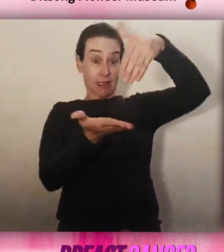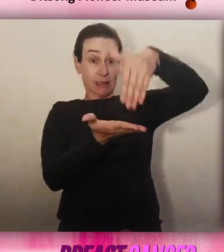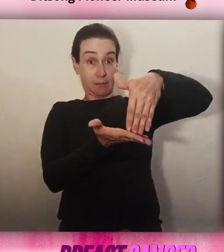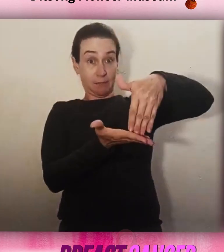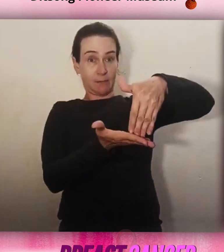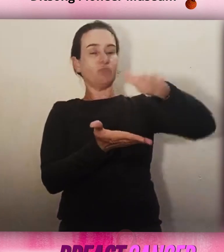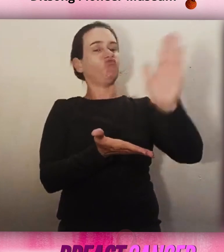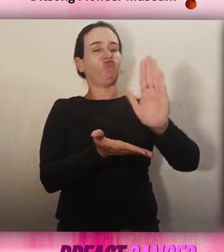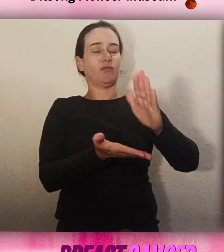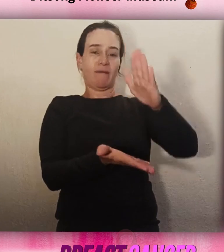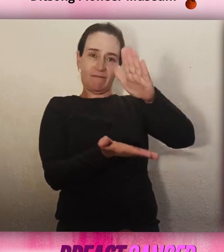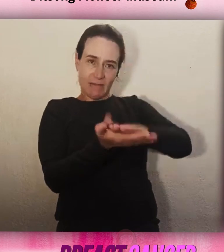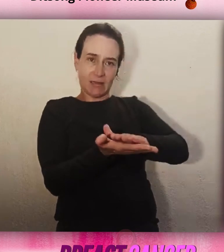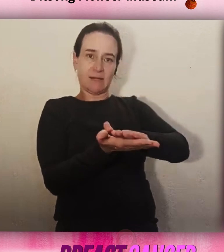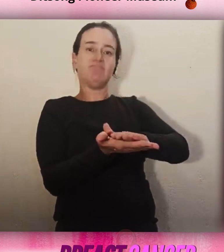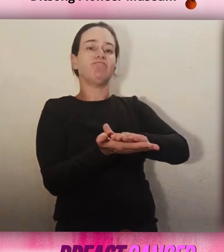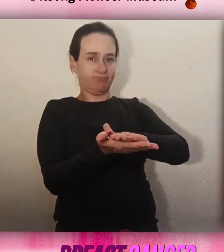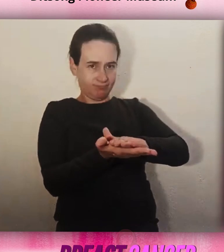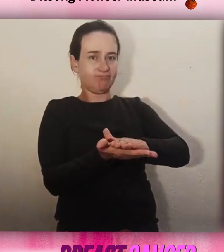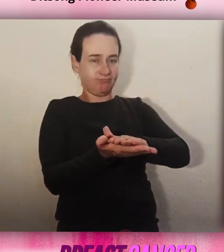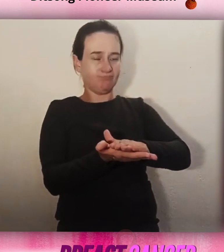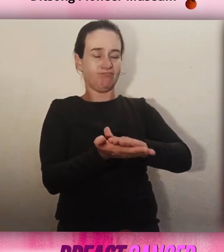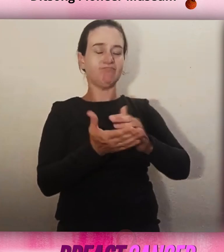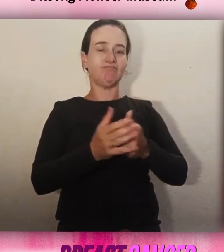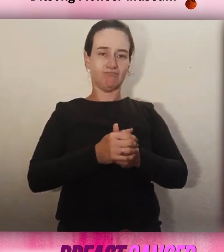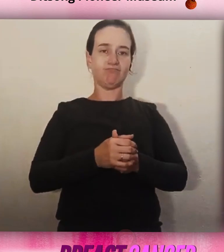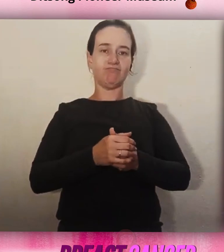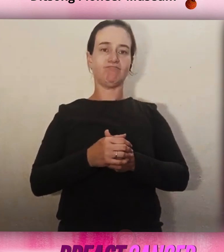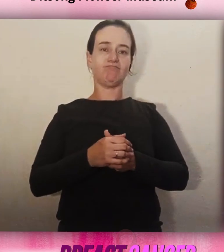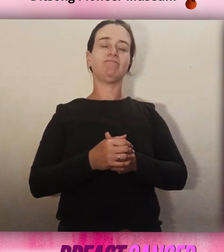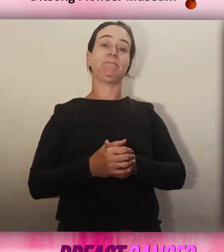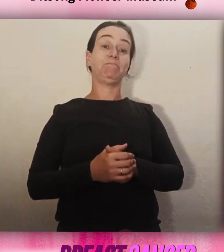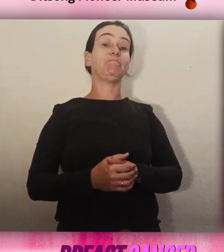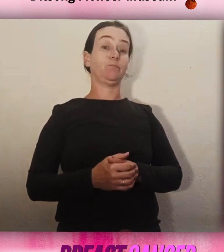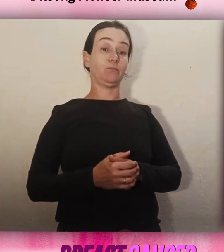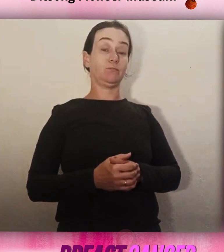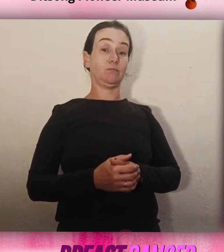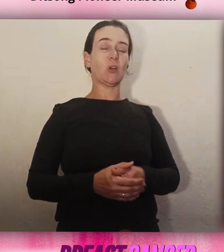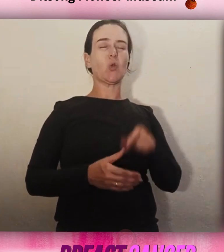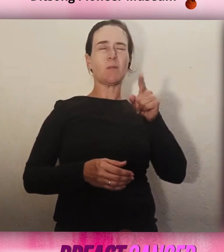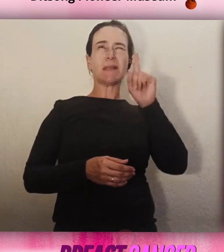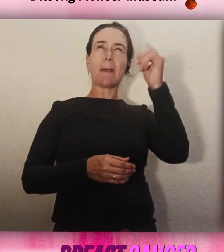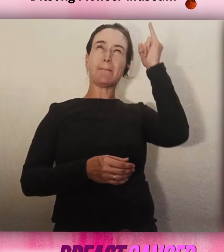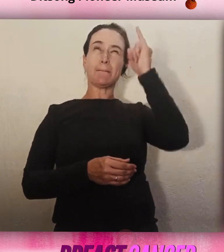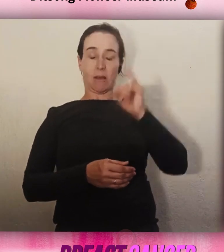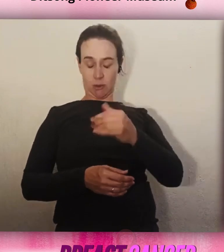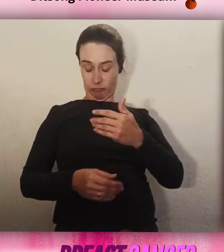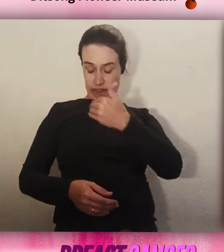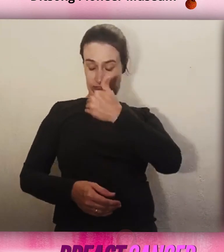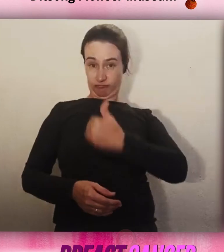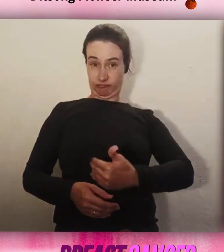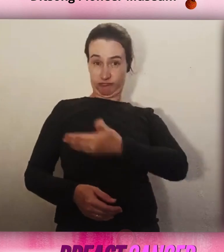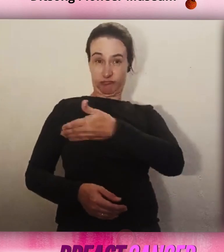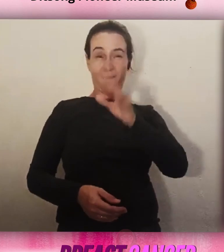fingers, the Yeah. flat side of your fingers, not the tips of your fingers, the flat side of your All right. fingers. Okay. So you're going